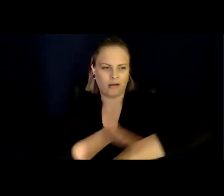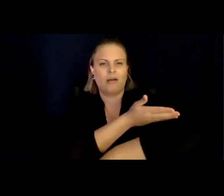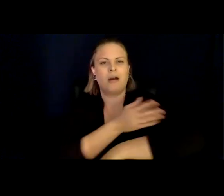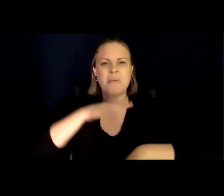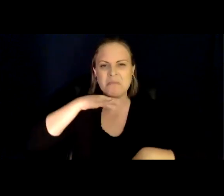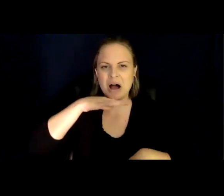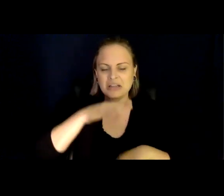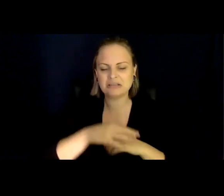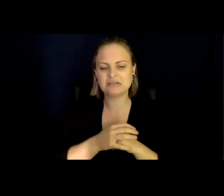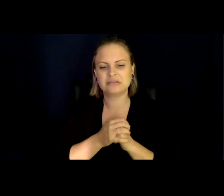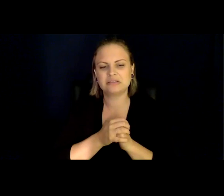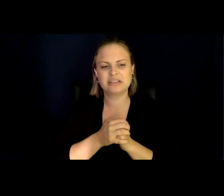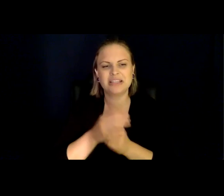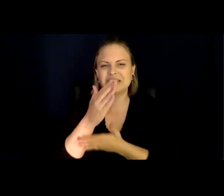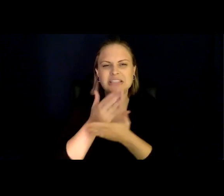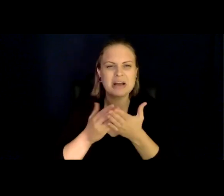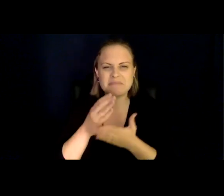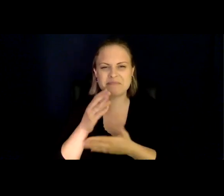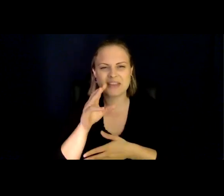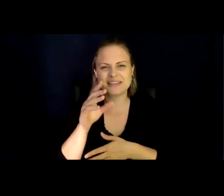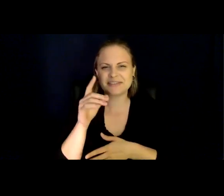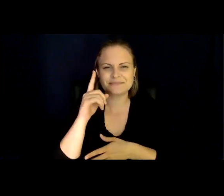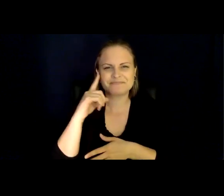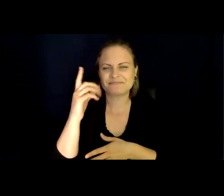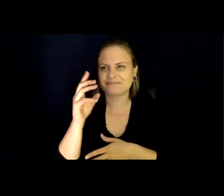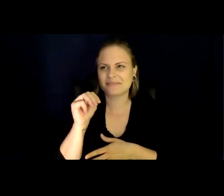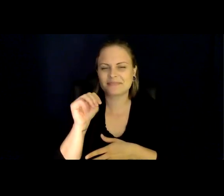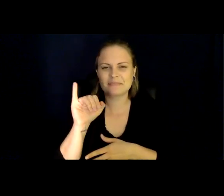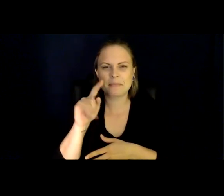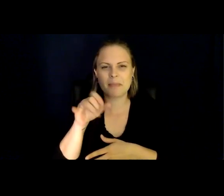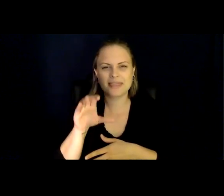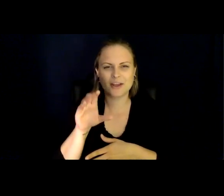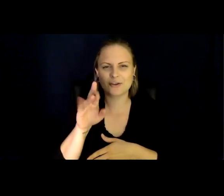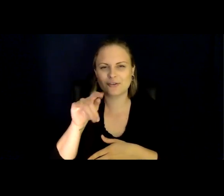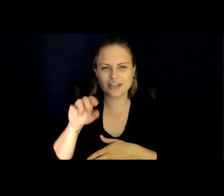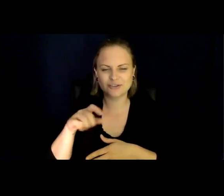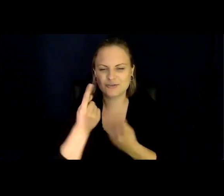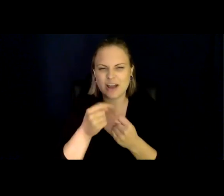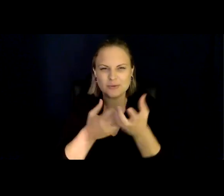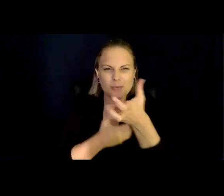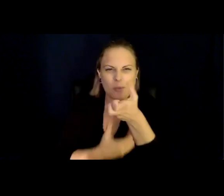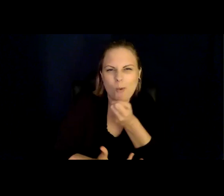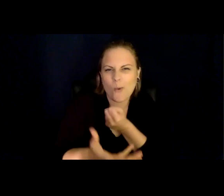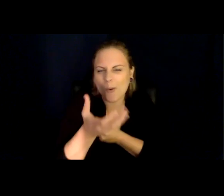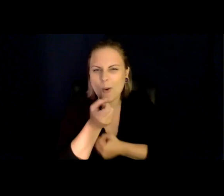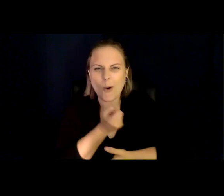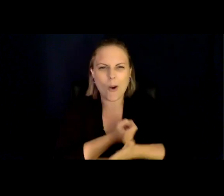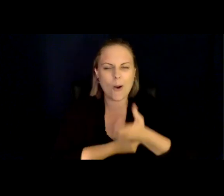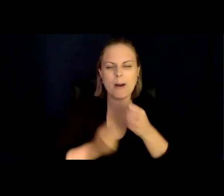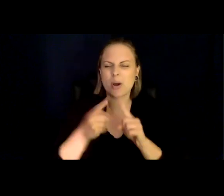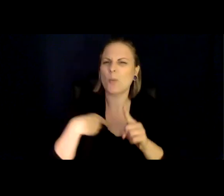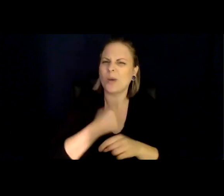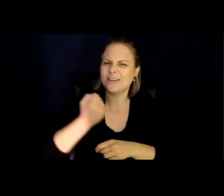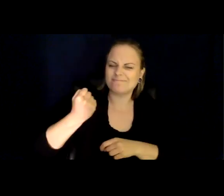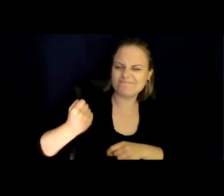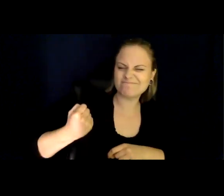some mythic creature, the bog kept trying to suck us in, but the deep fellow feeling among the group members now pushed back against the bog